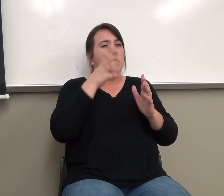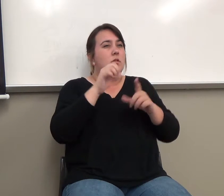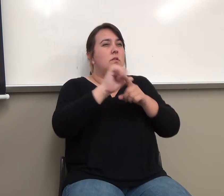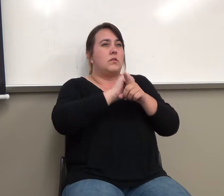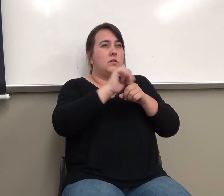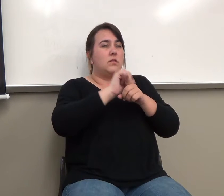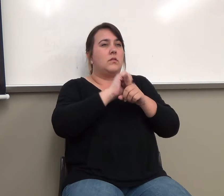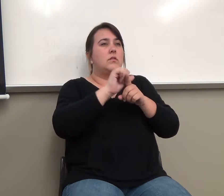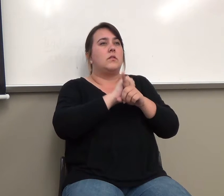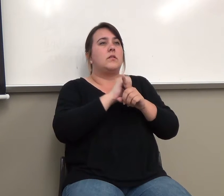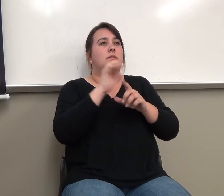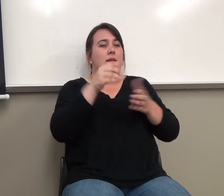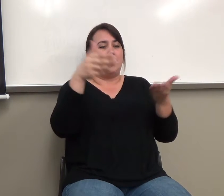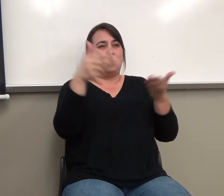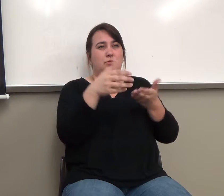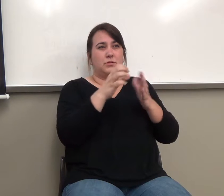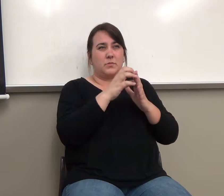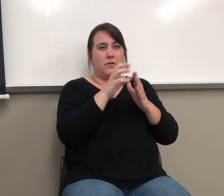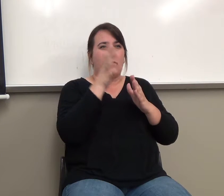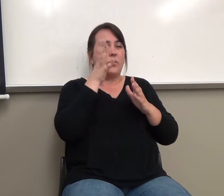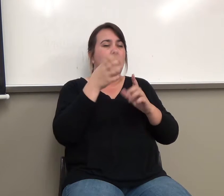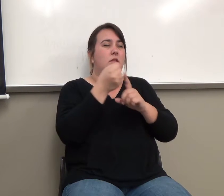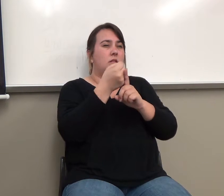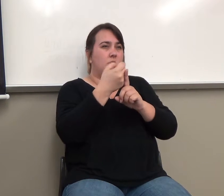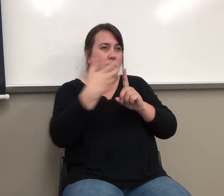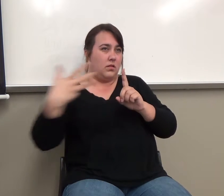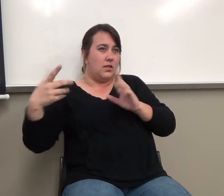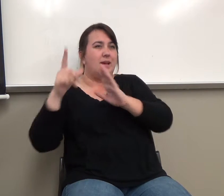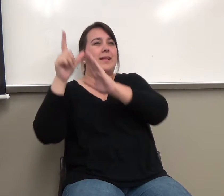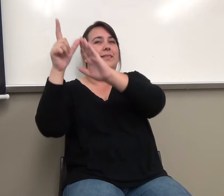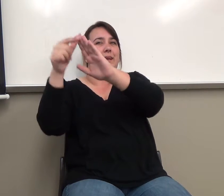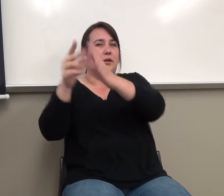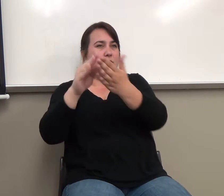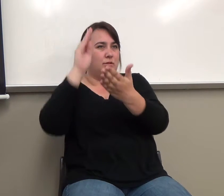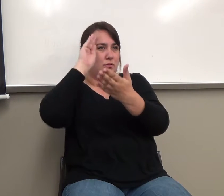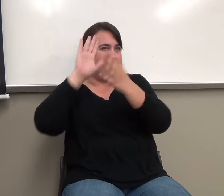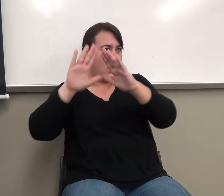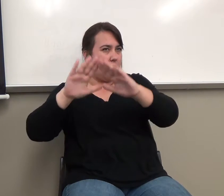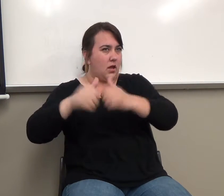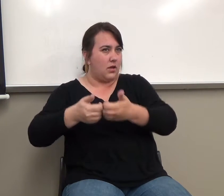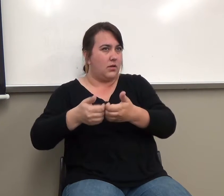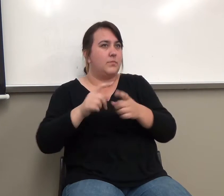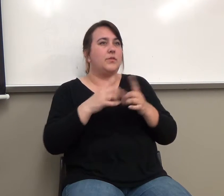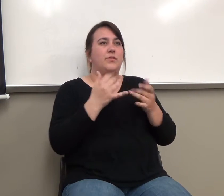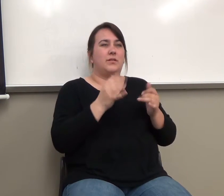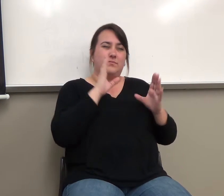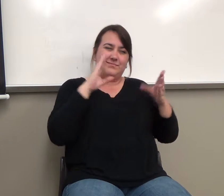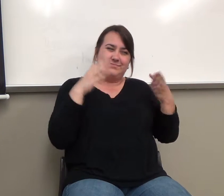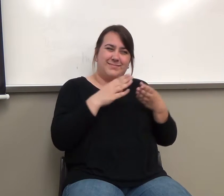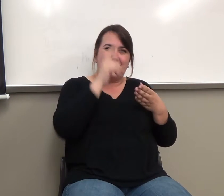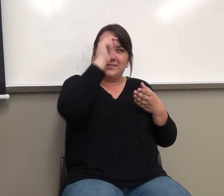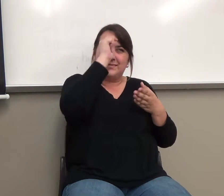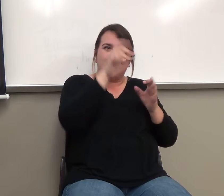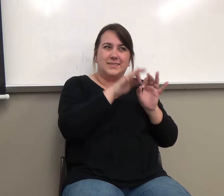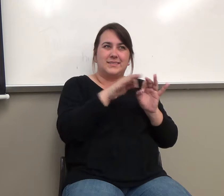on. But I really want you to focus on that one sentence. So it could be that whole